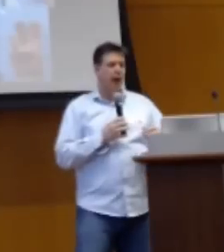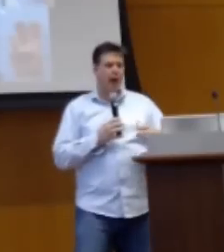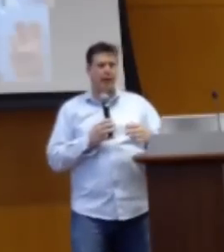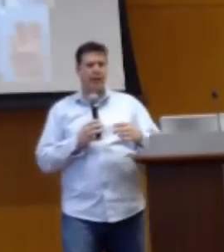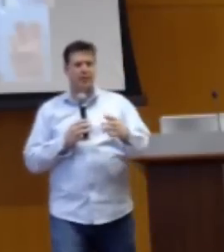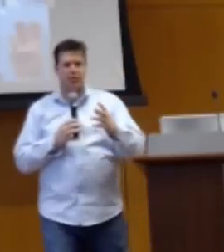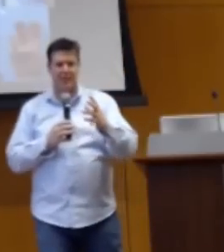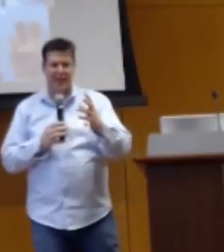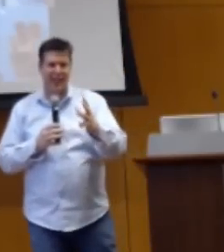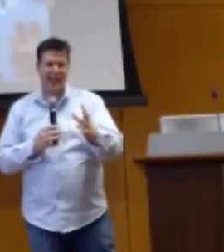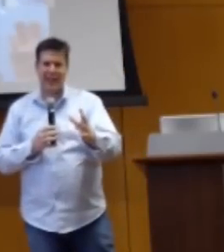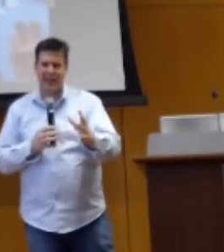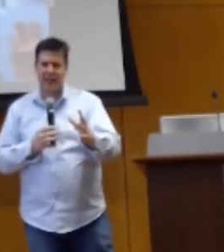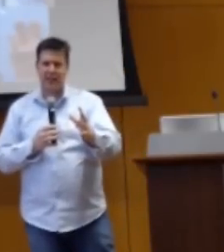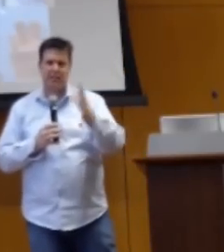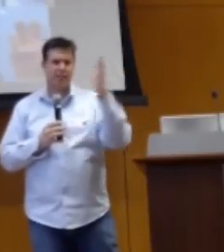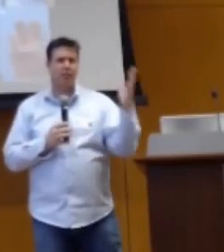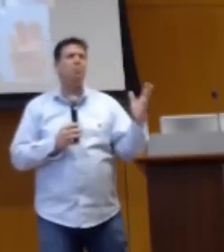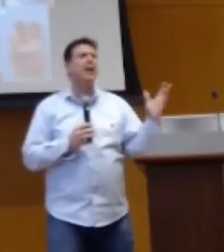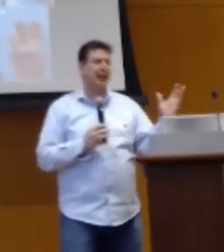And that's just E. There are many.